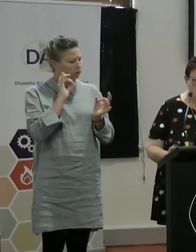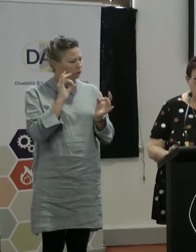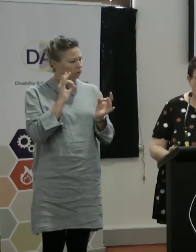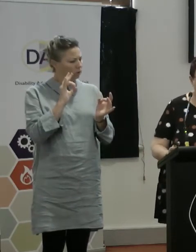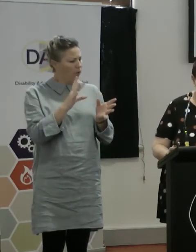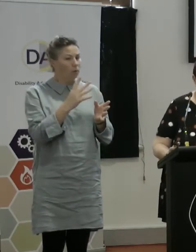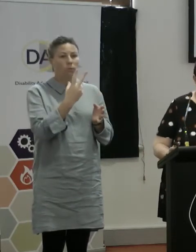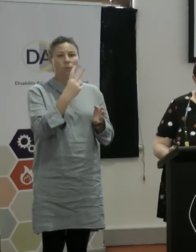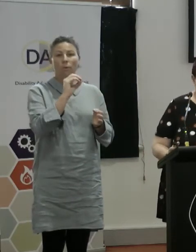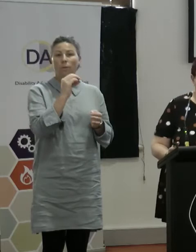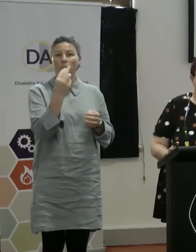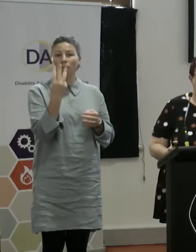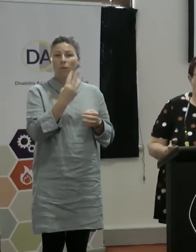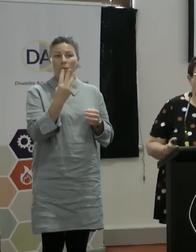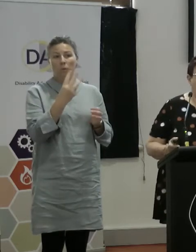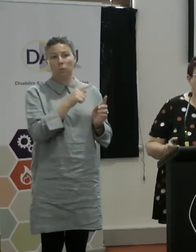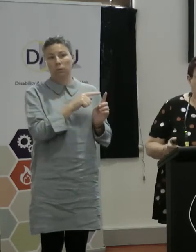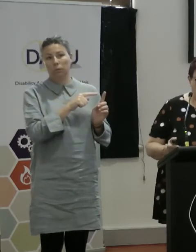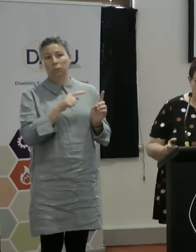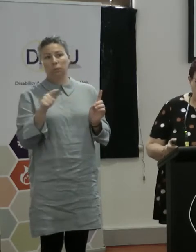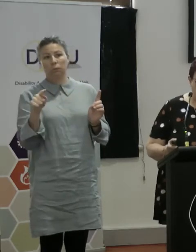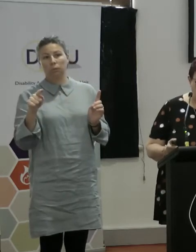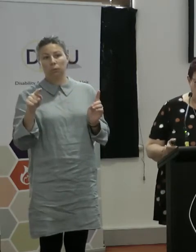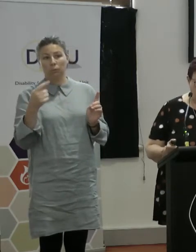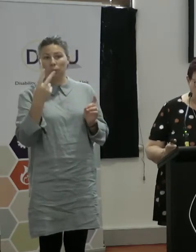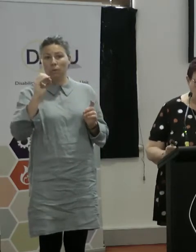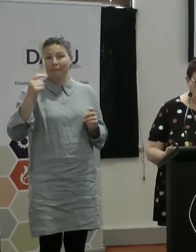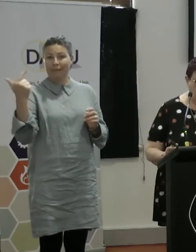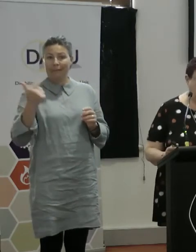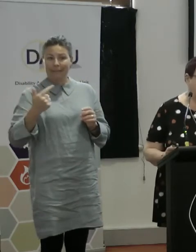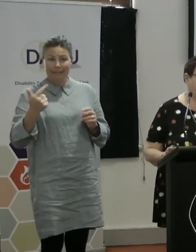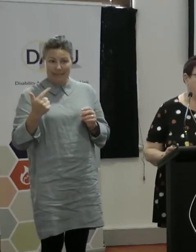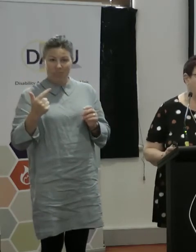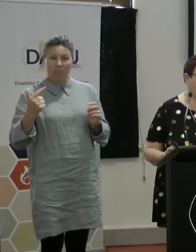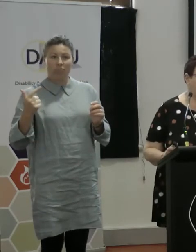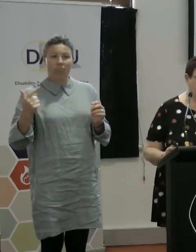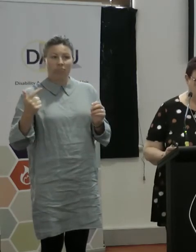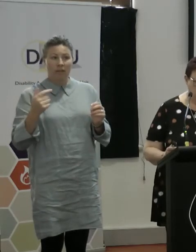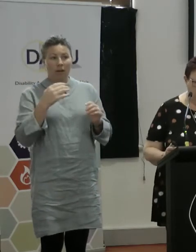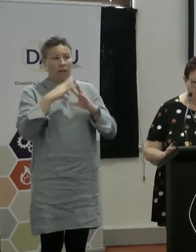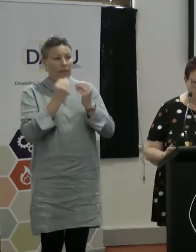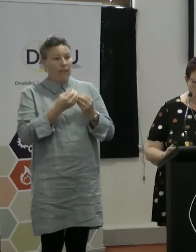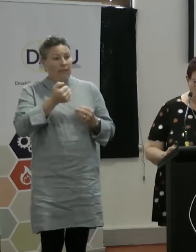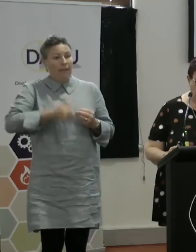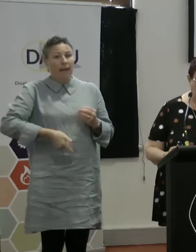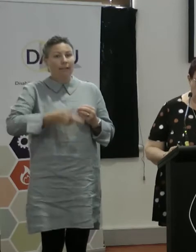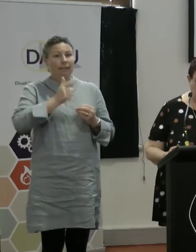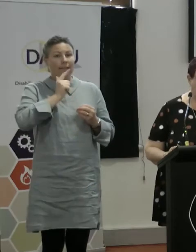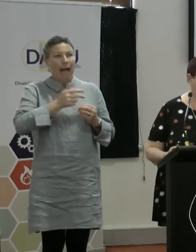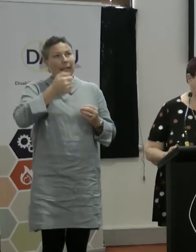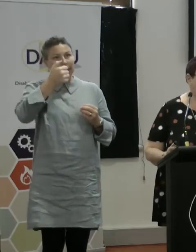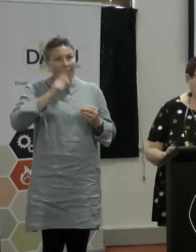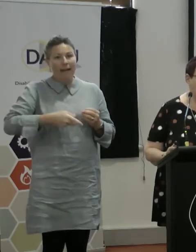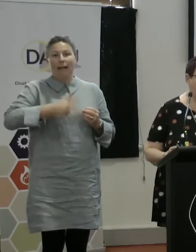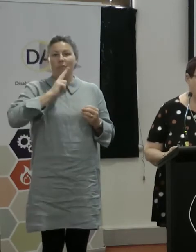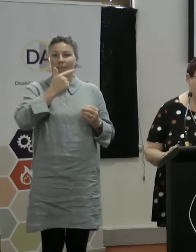2013 to, I think, its final report in 2017. There were 6,875 survivors who